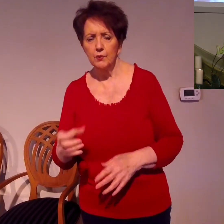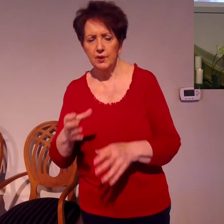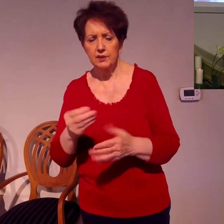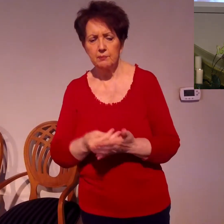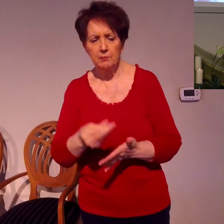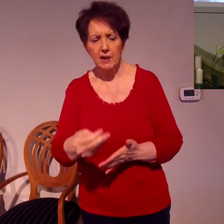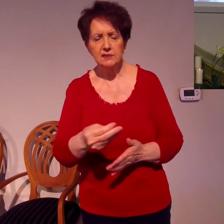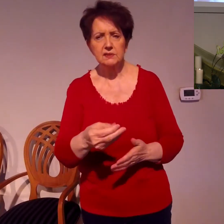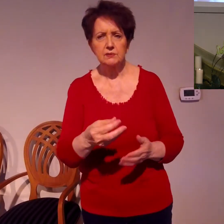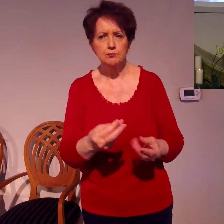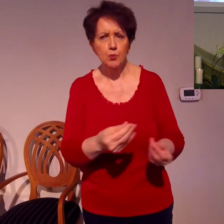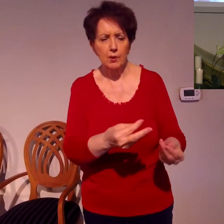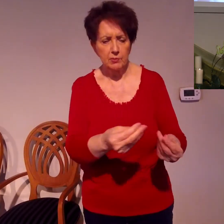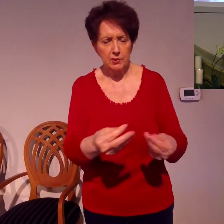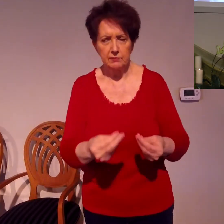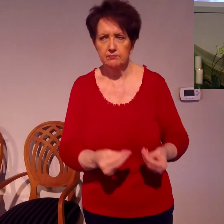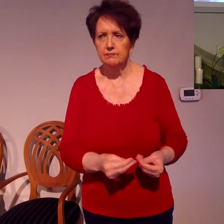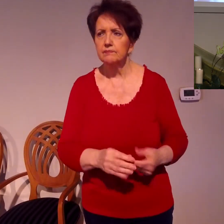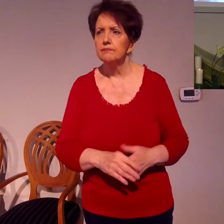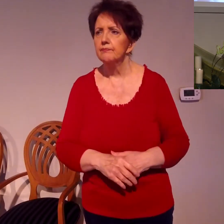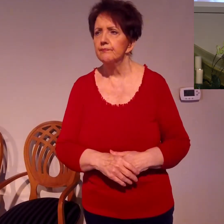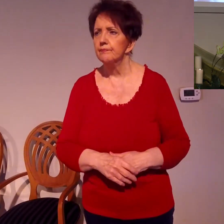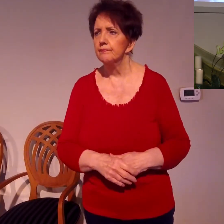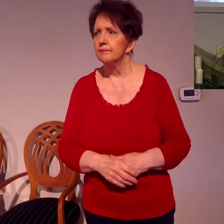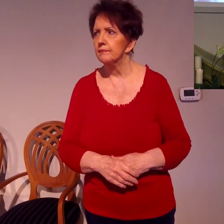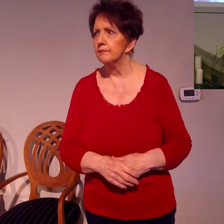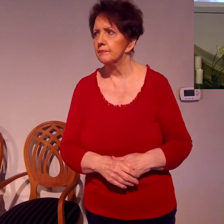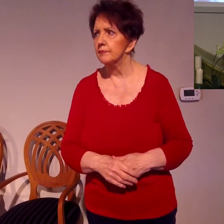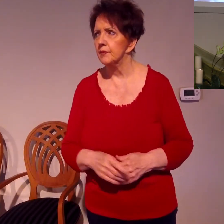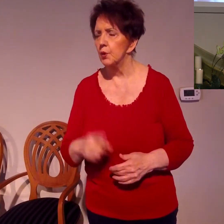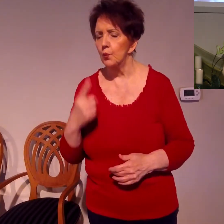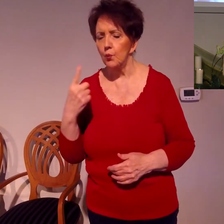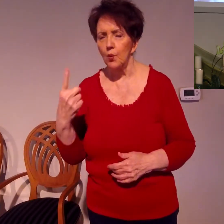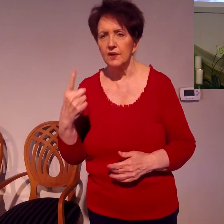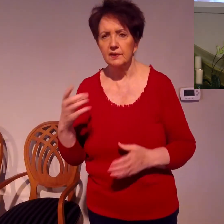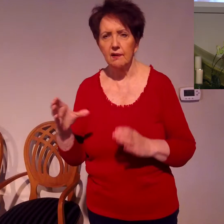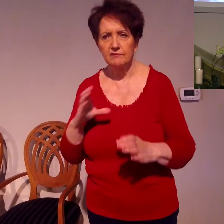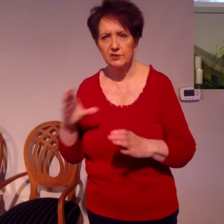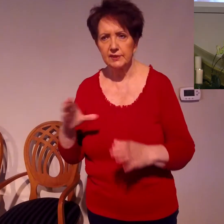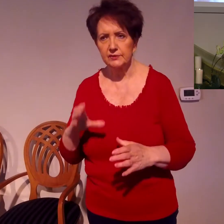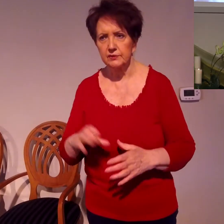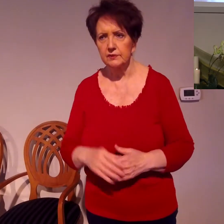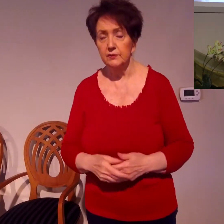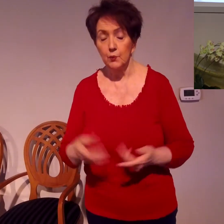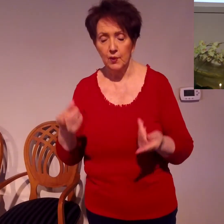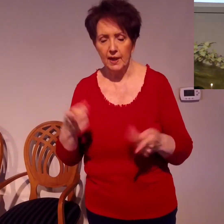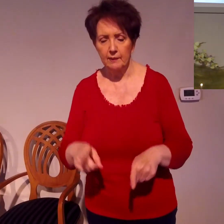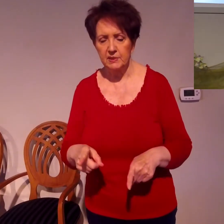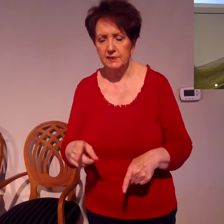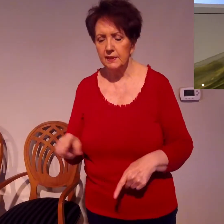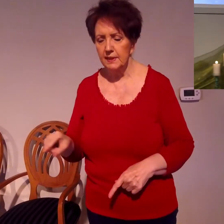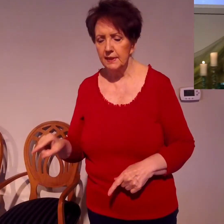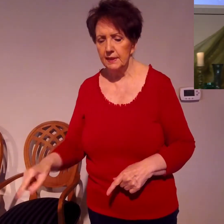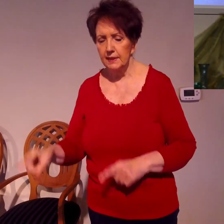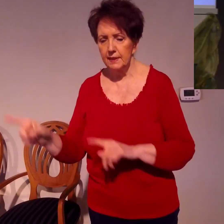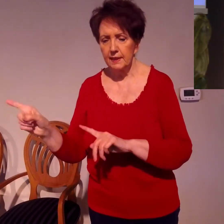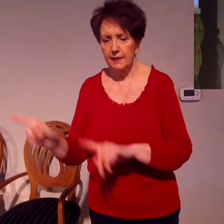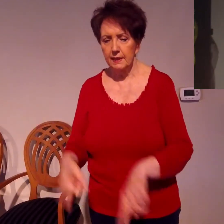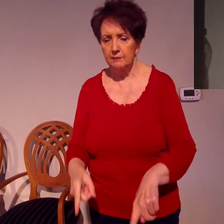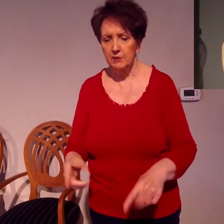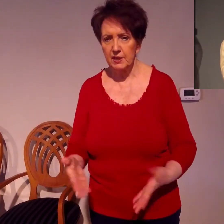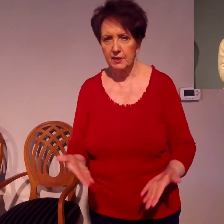property somewhere. Okay, one little conversation. Just so happened that minister came here for